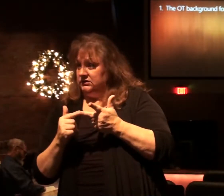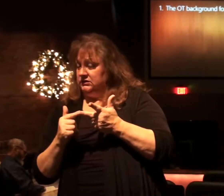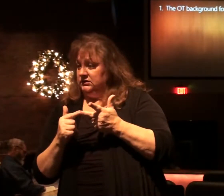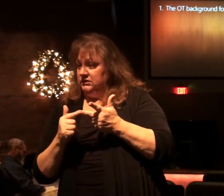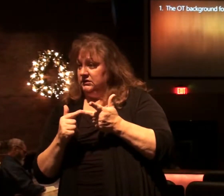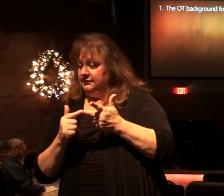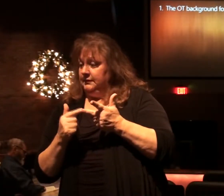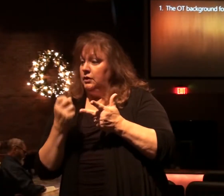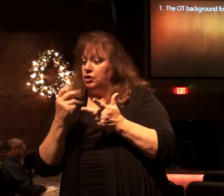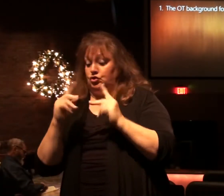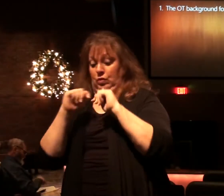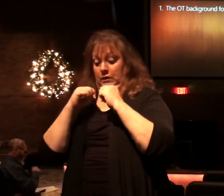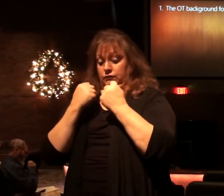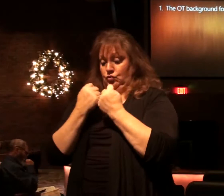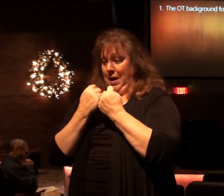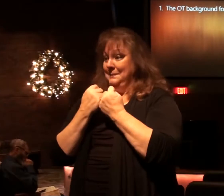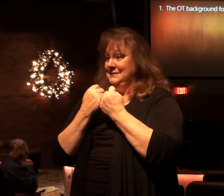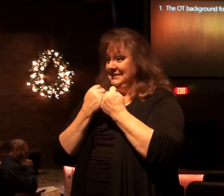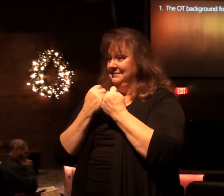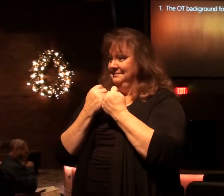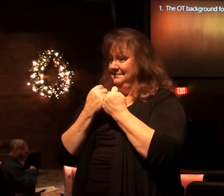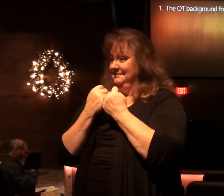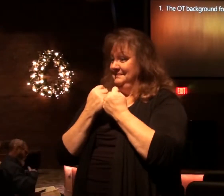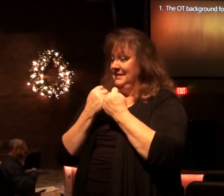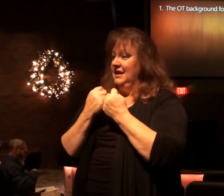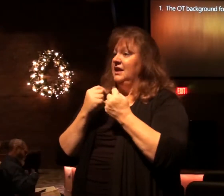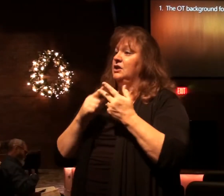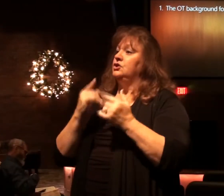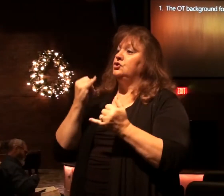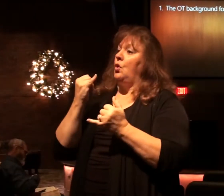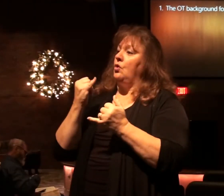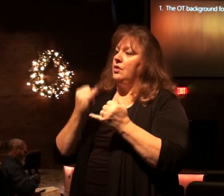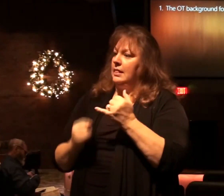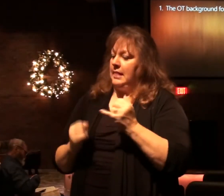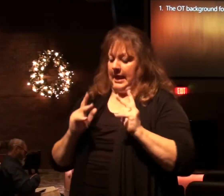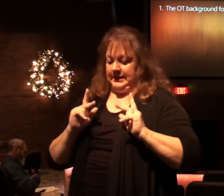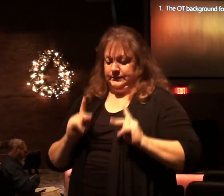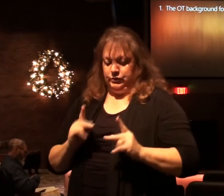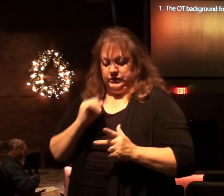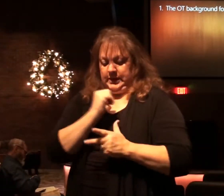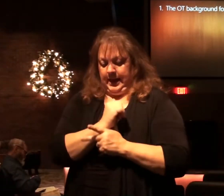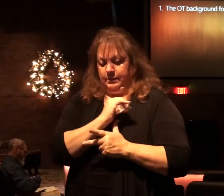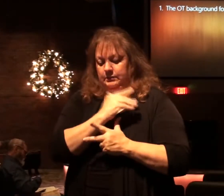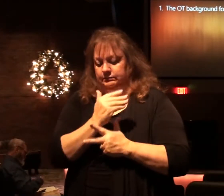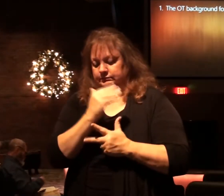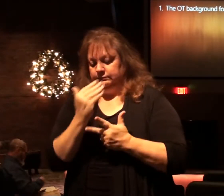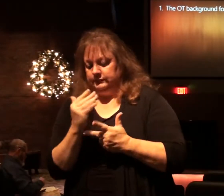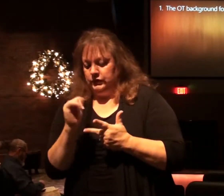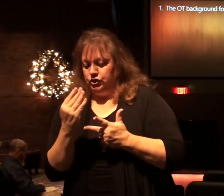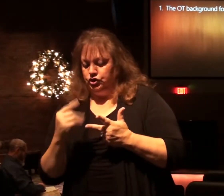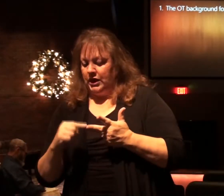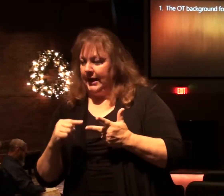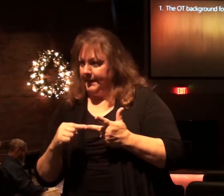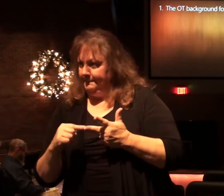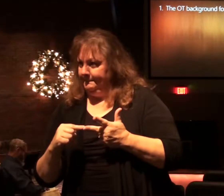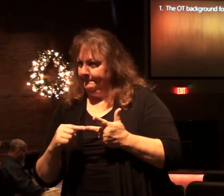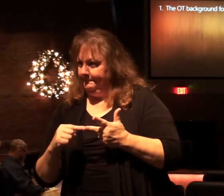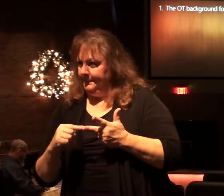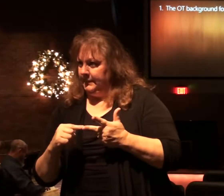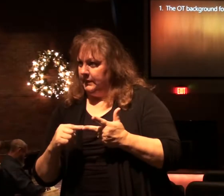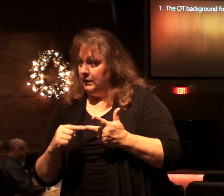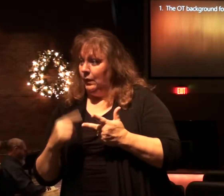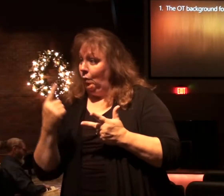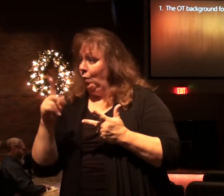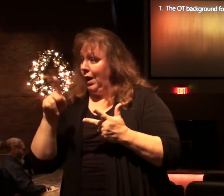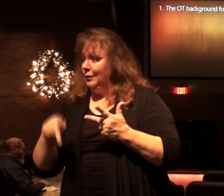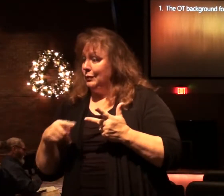heads of the 12 tribes of Jacob. So the last person, Abraham, Isaac, and Jacob, who you could use in the singular,